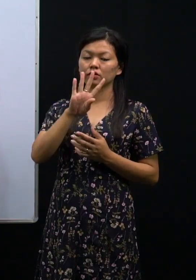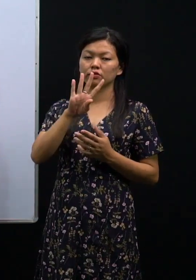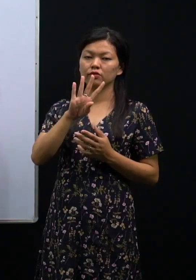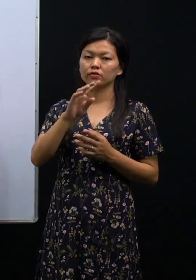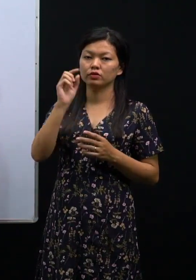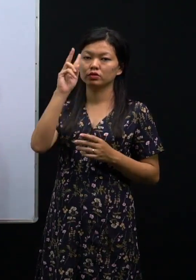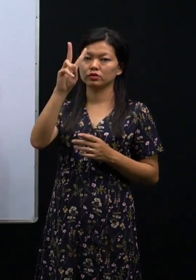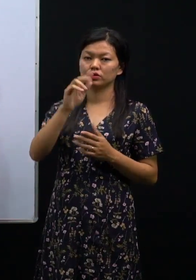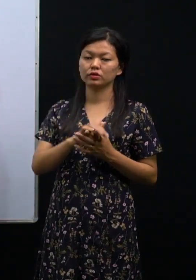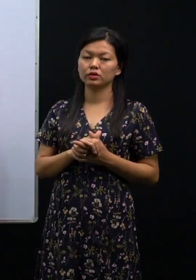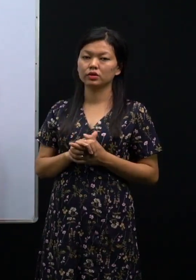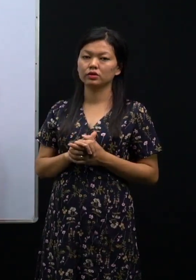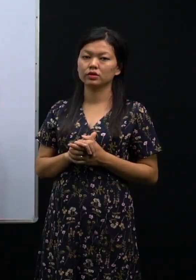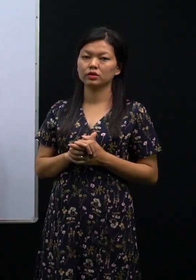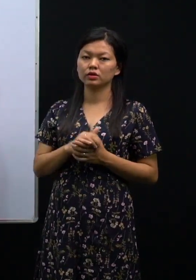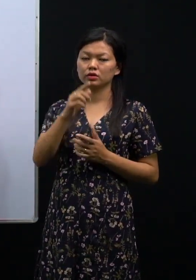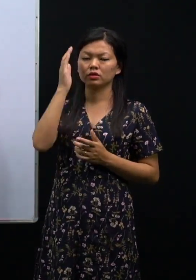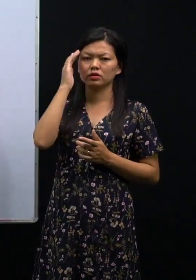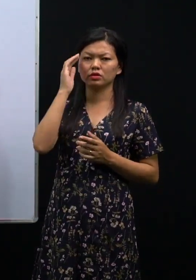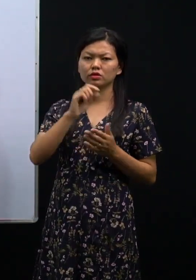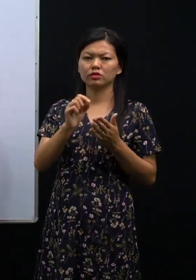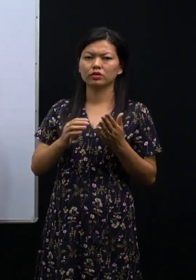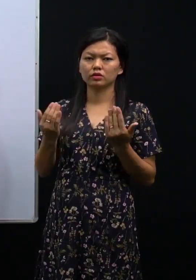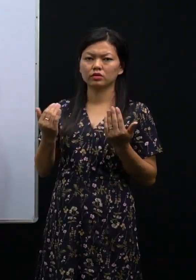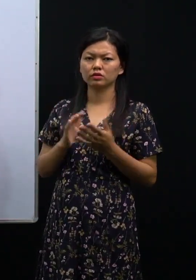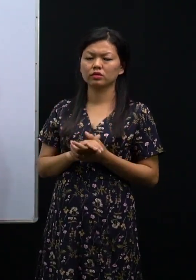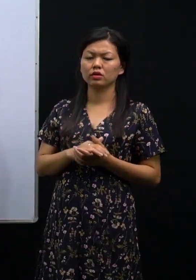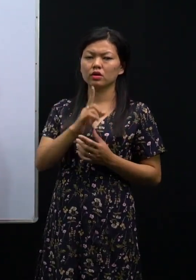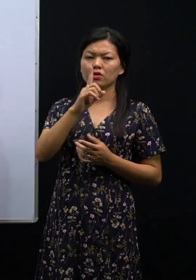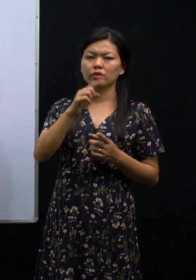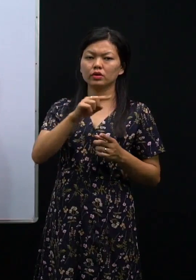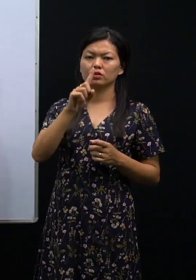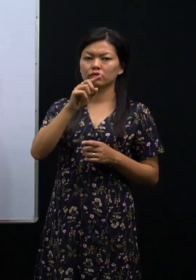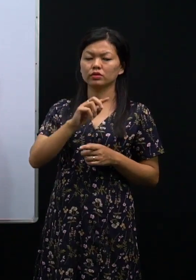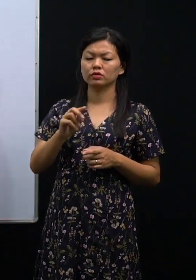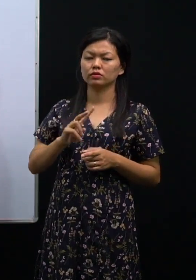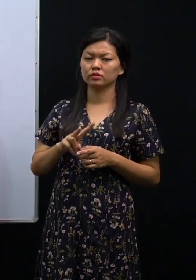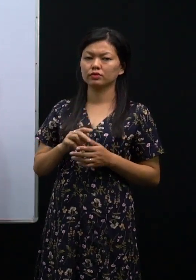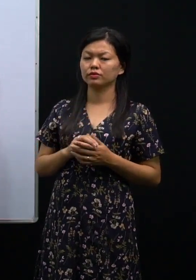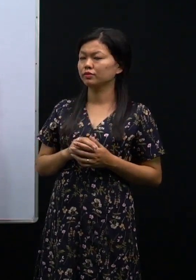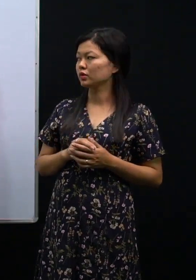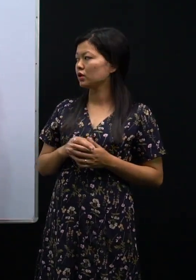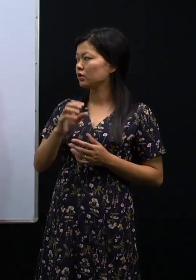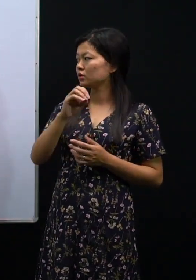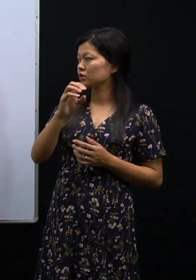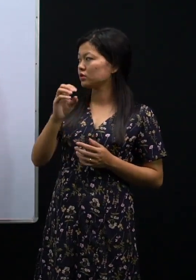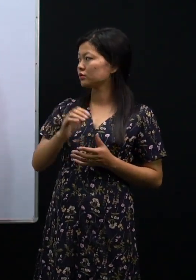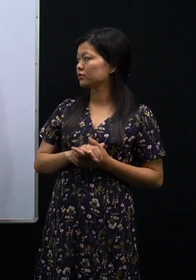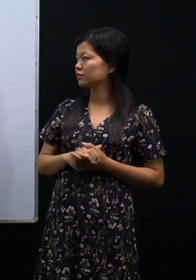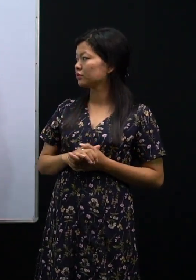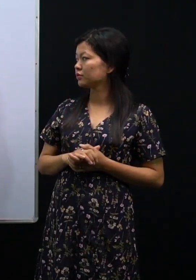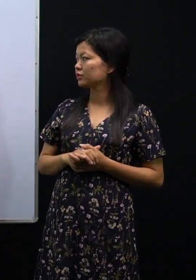4 square. You already know how to write. 1 square is 1. Then 0, 0, 0, 0.